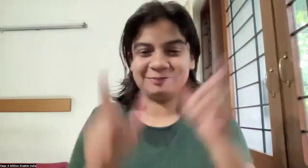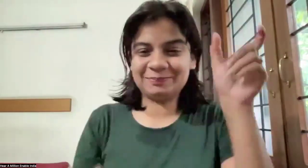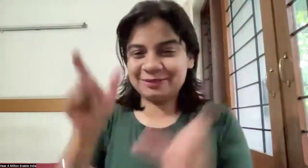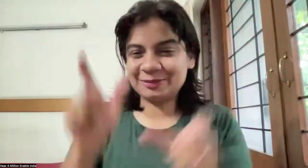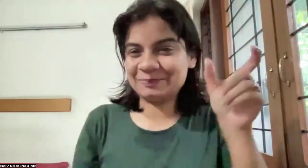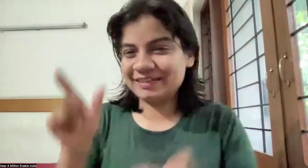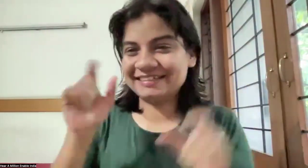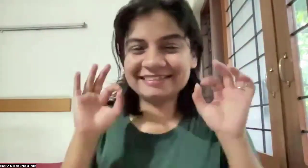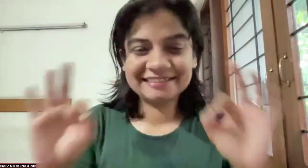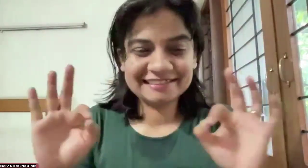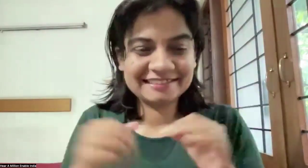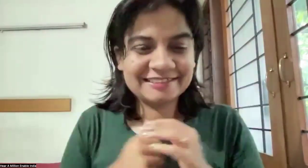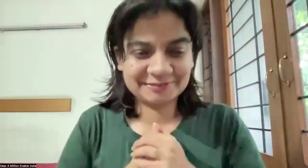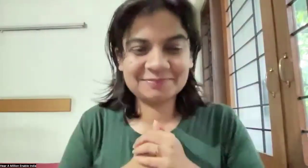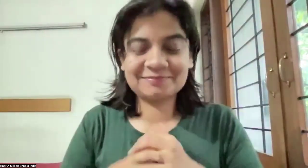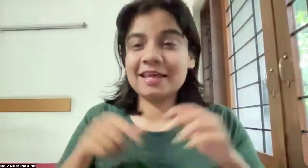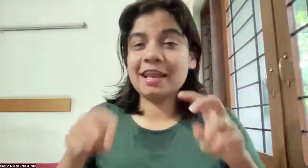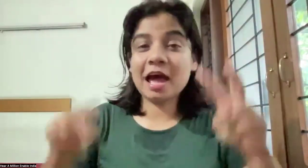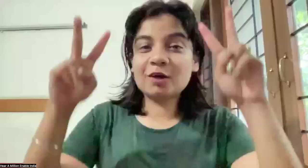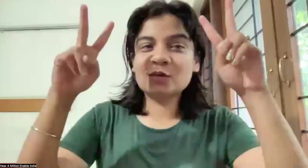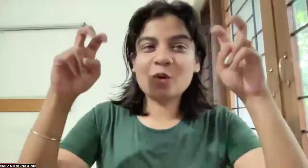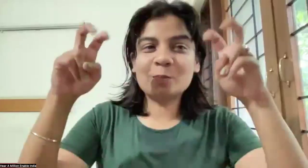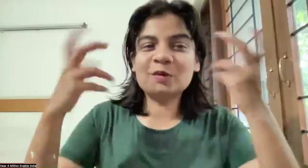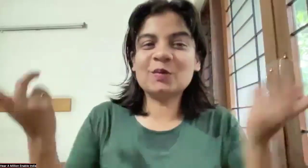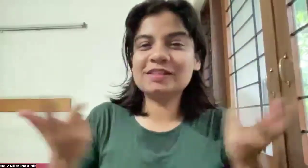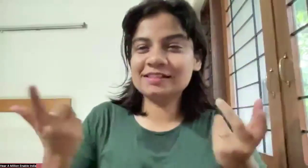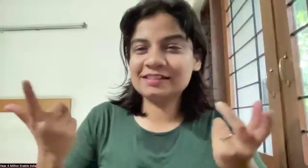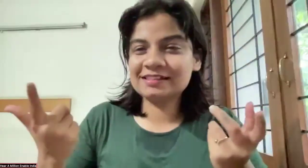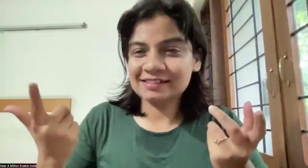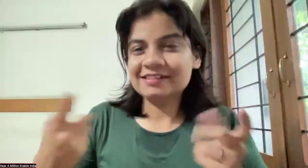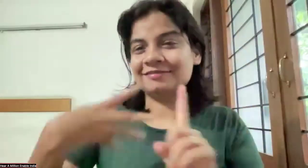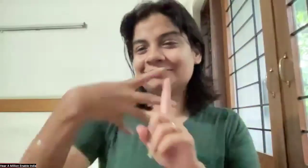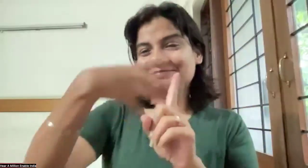It's been a long time. Really happy to see all of you.